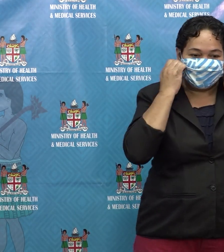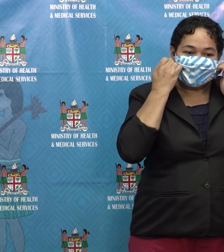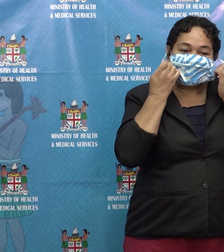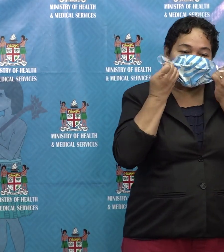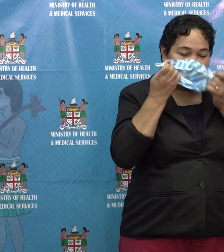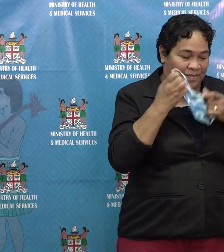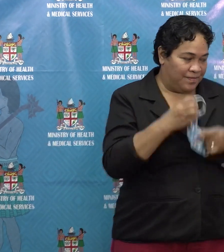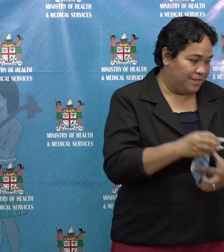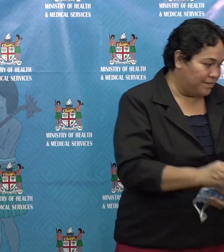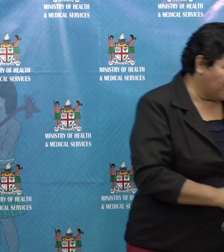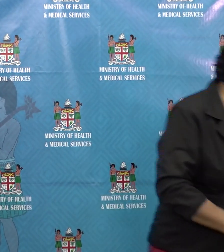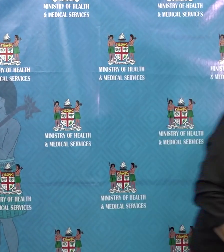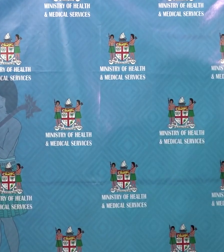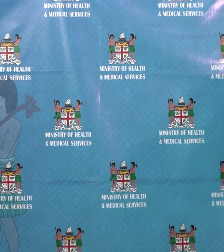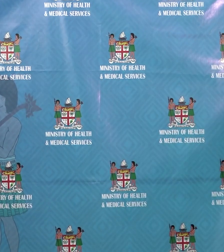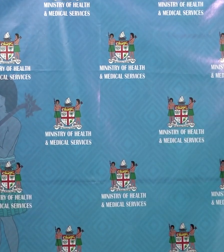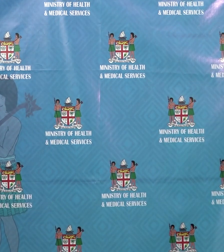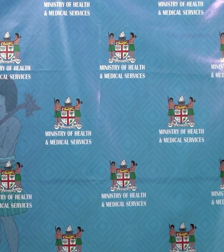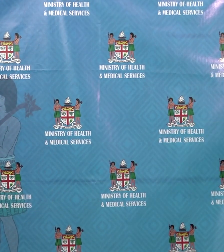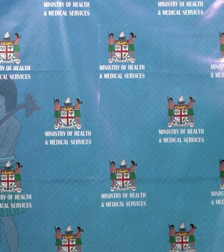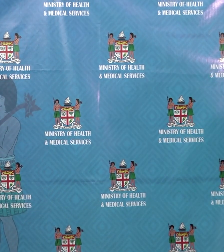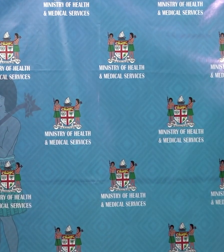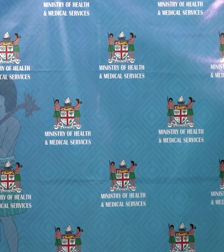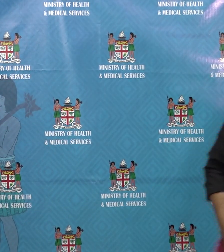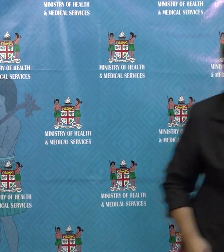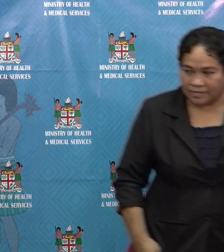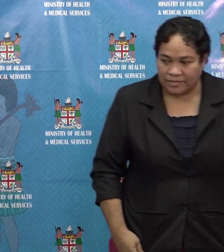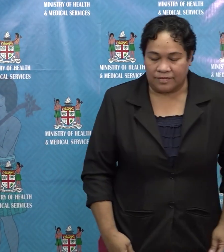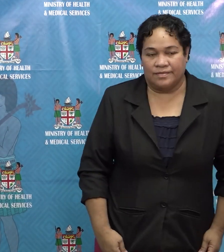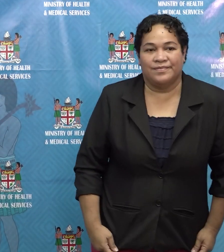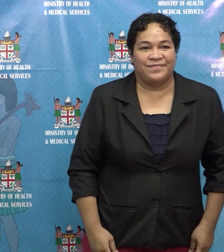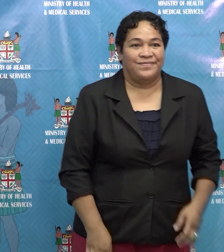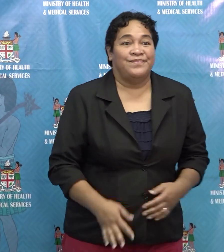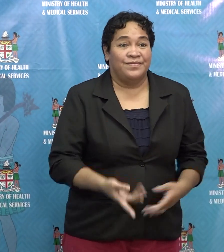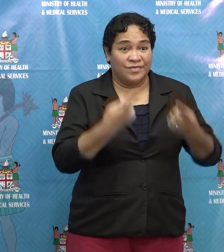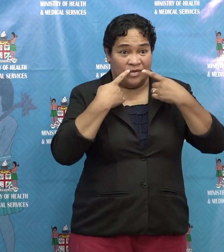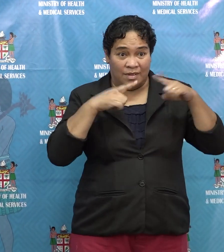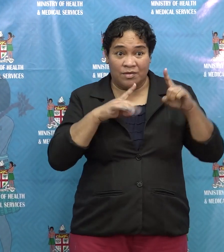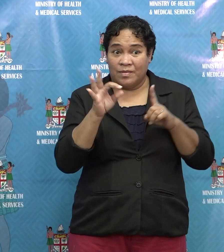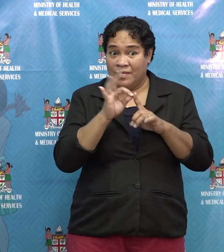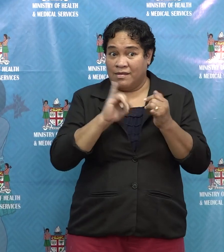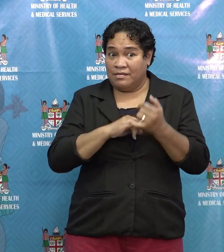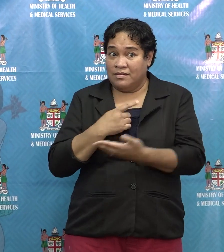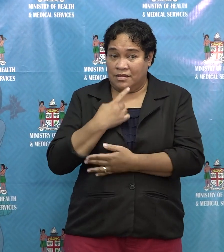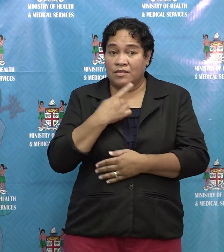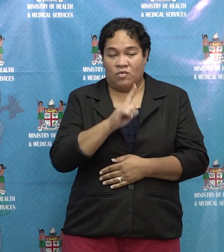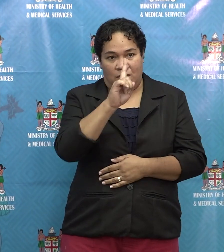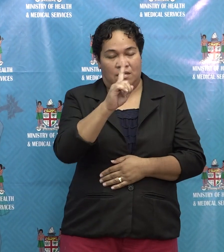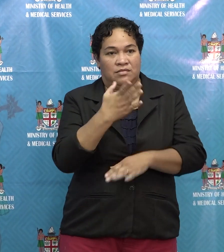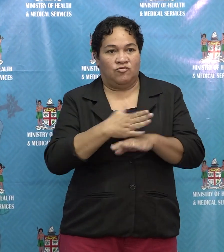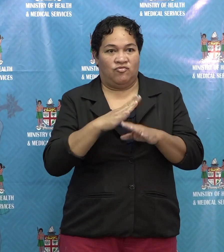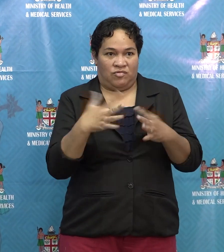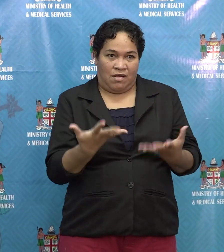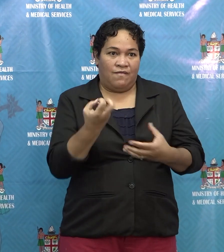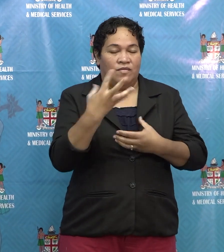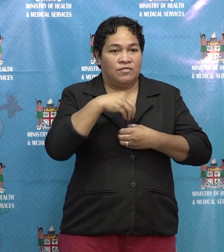Good evening. As announced by the Permanent Secretary just now, we have one new case to report. Also, 3 more patients have recovered, so there are